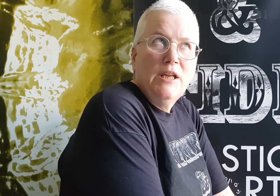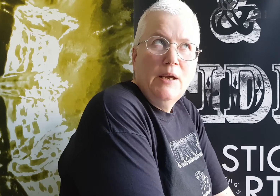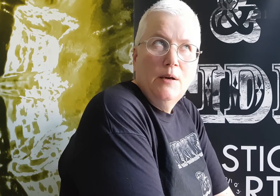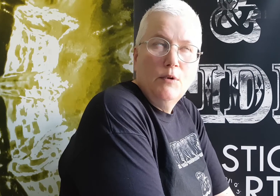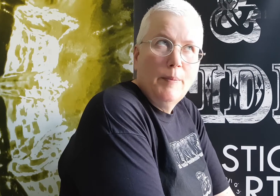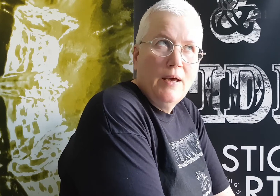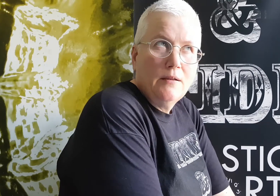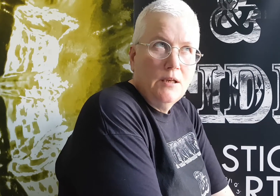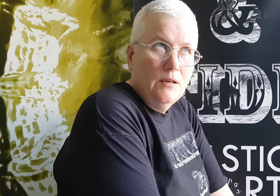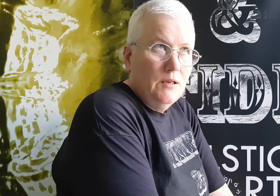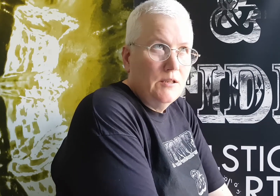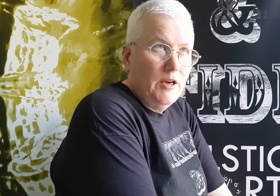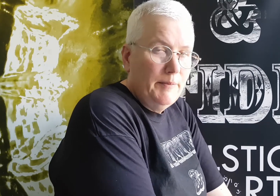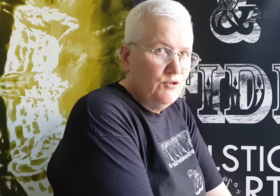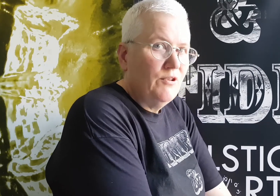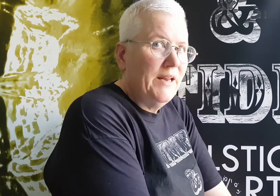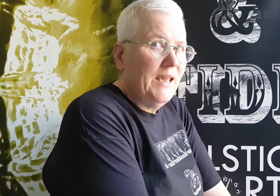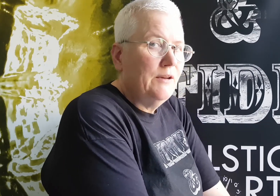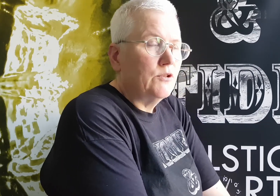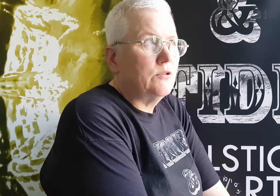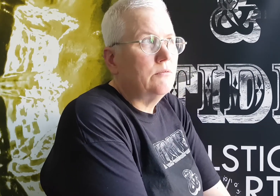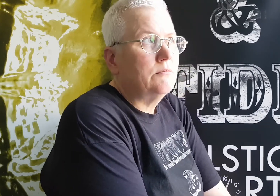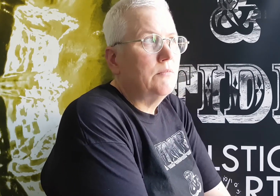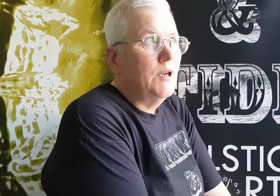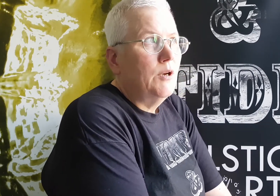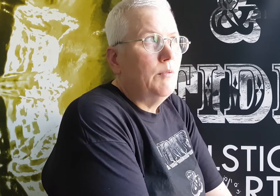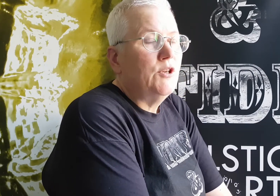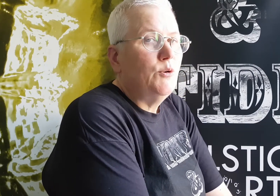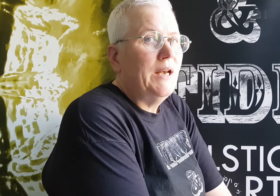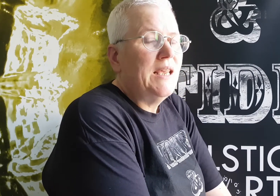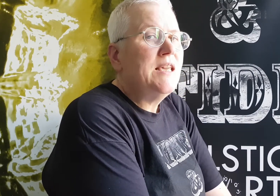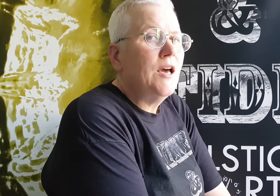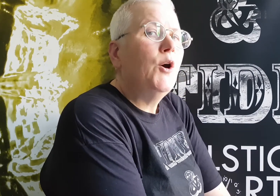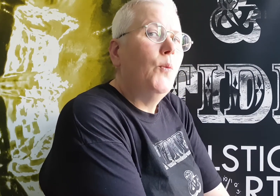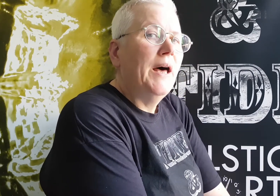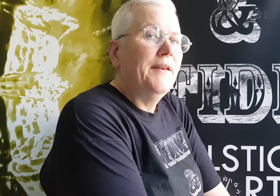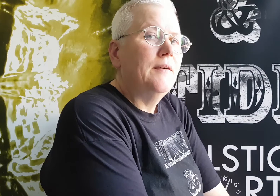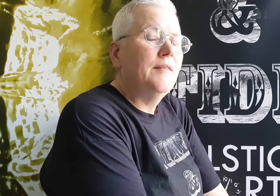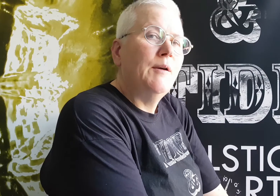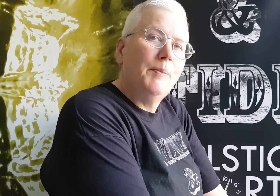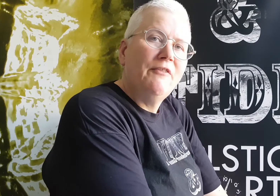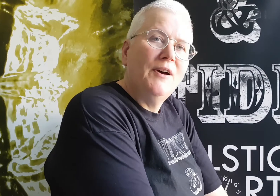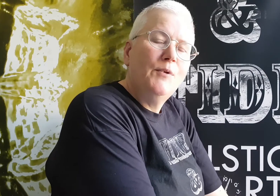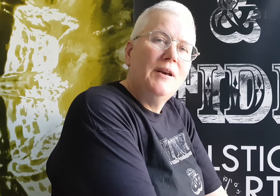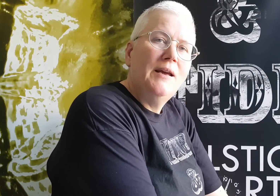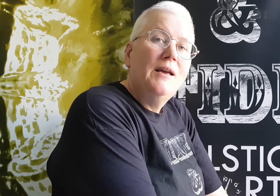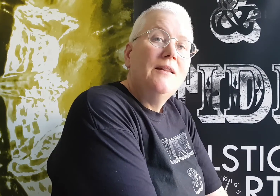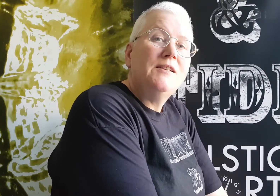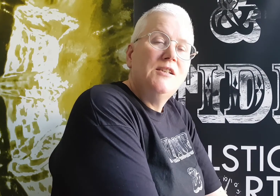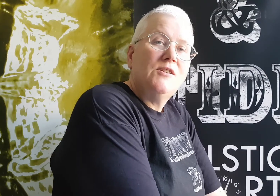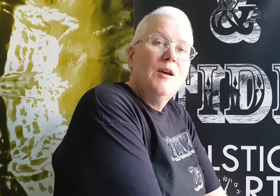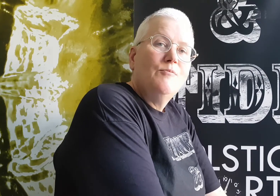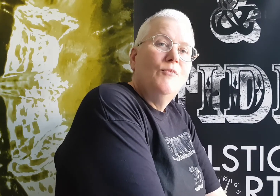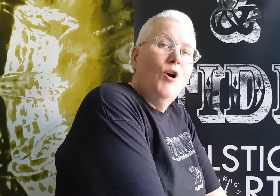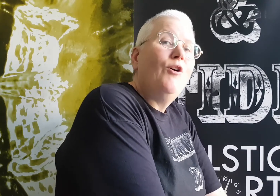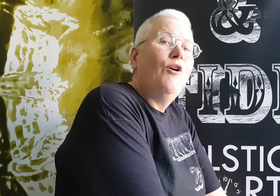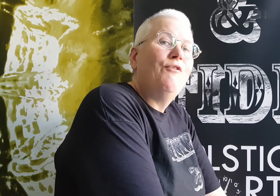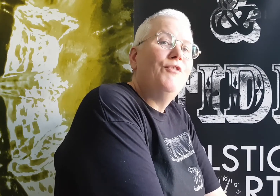Actually, what about time is running out? We could do an eco one. That would be fun, wouldn't it? This is hot off the